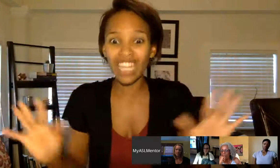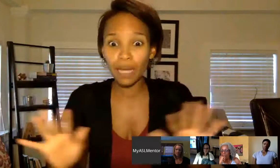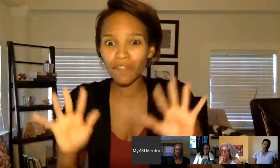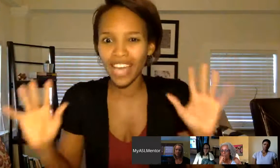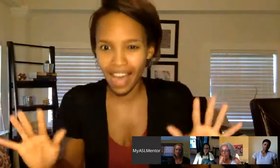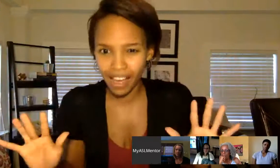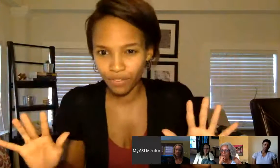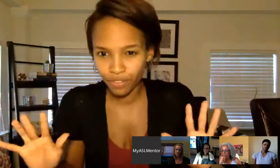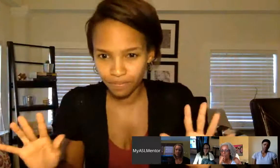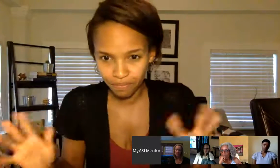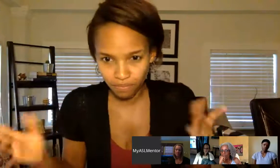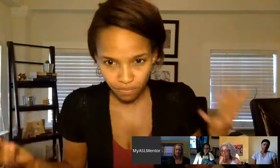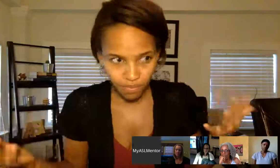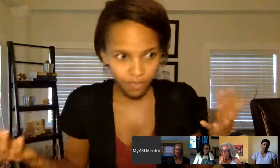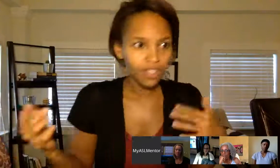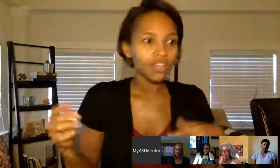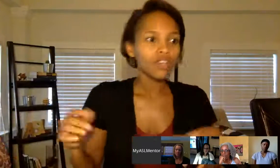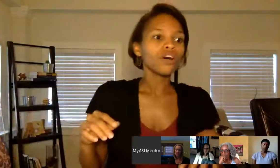they claim that they